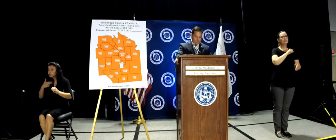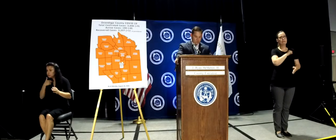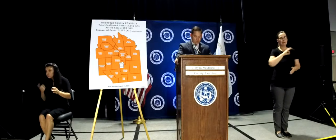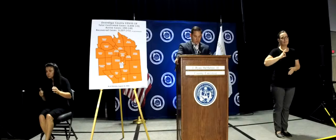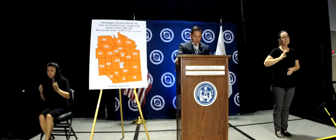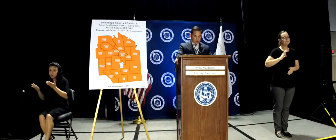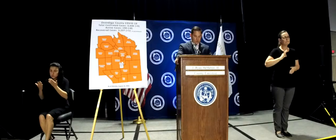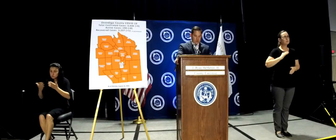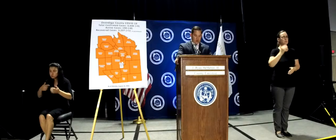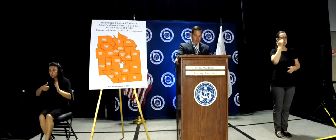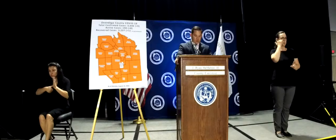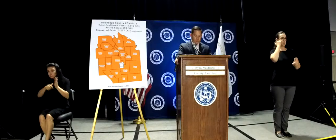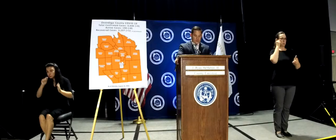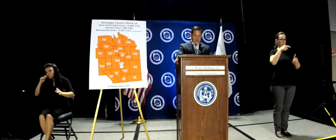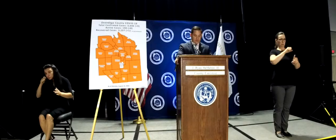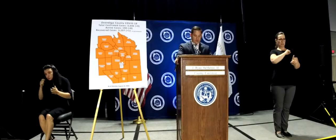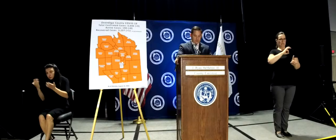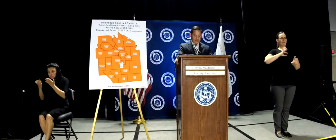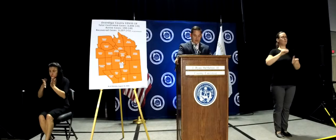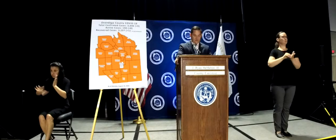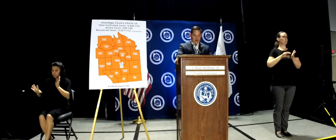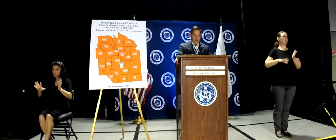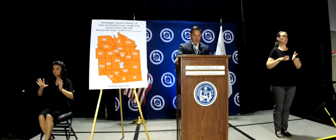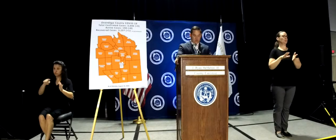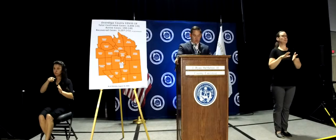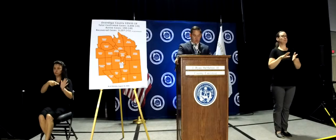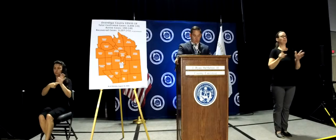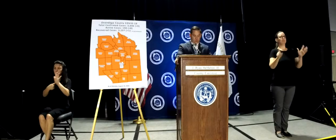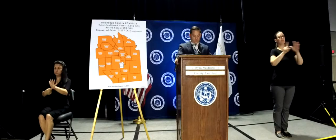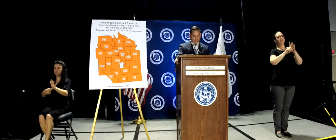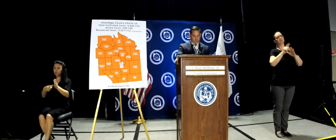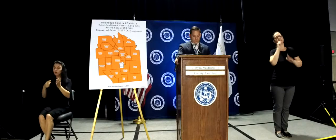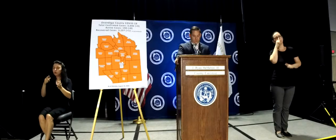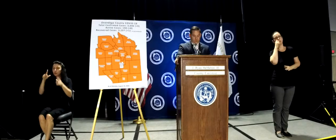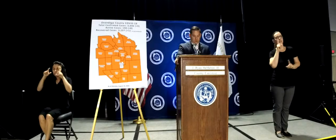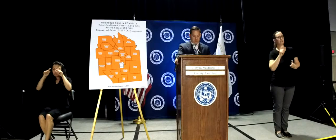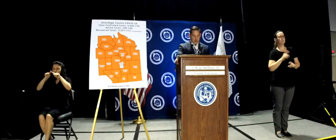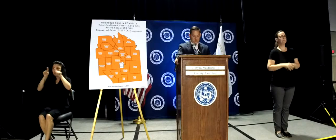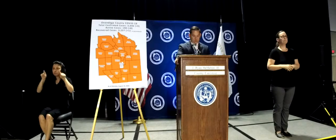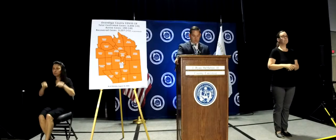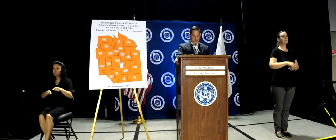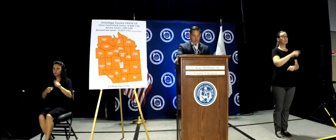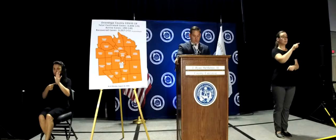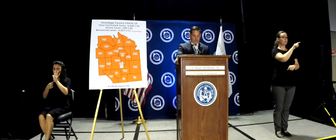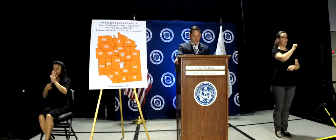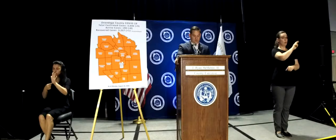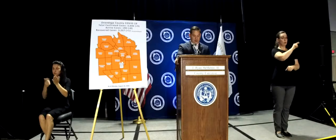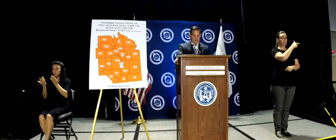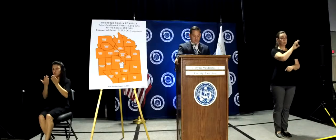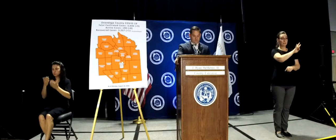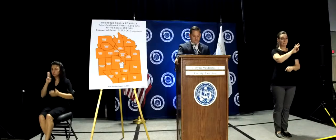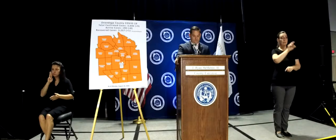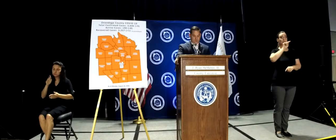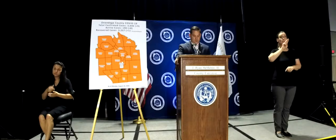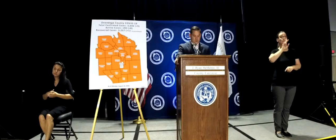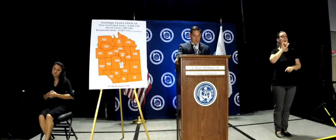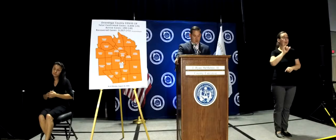employee. Thursday, August 27th, 9 to 5, Tully High School. This will be for Tully and Fabius